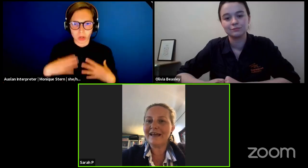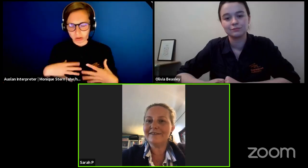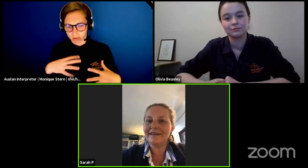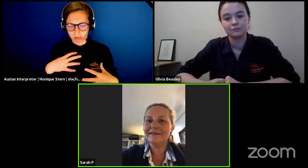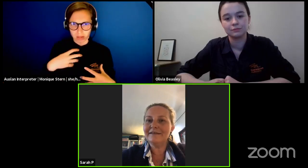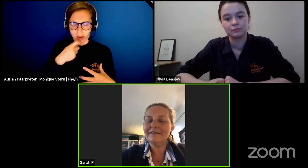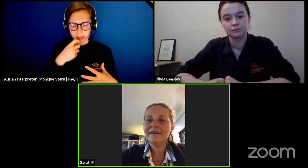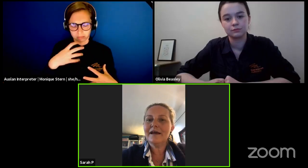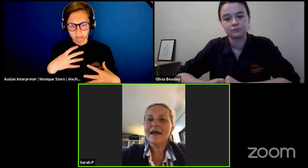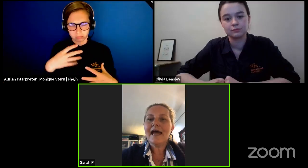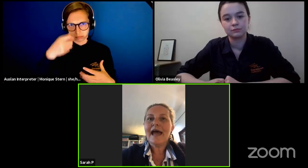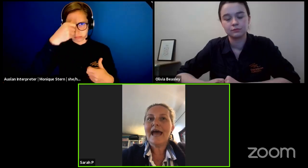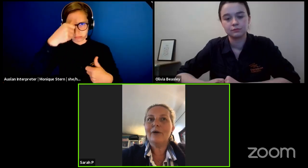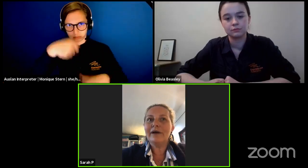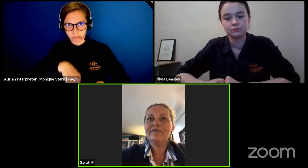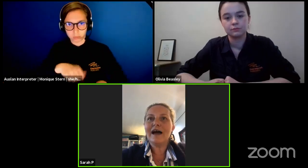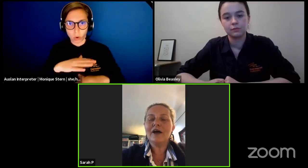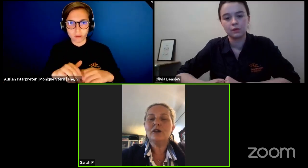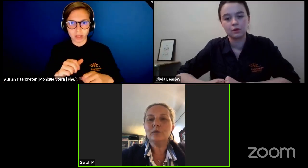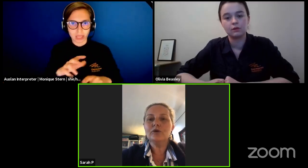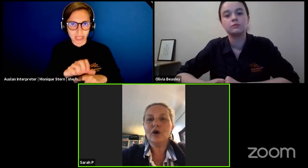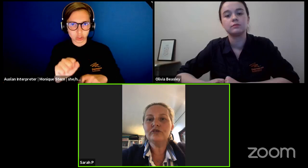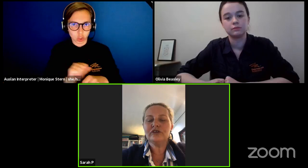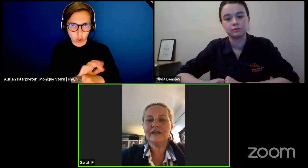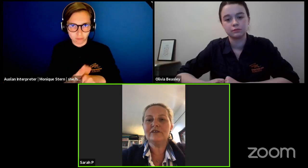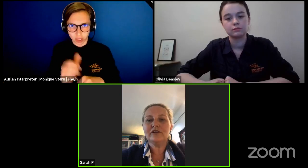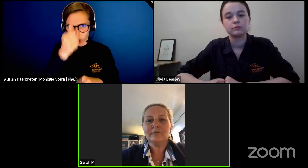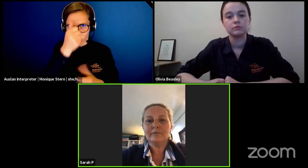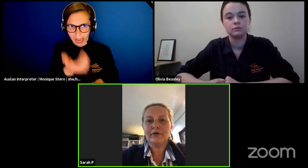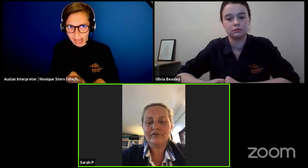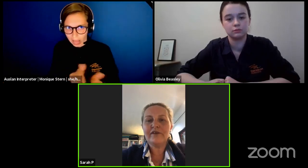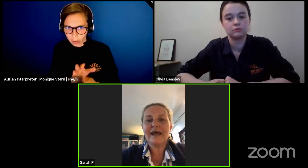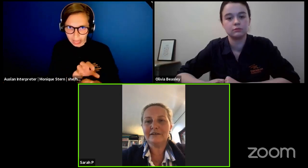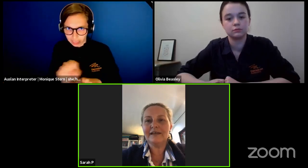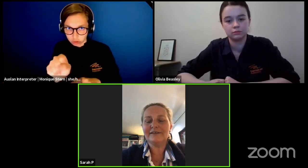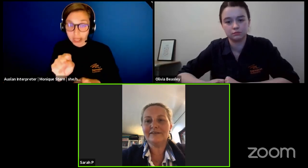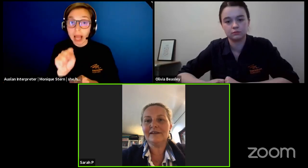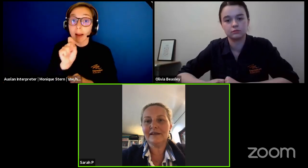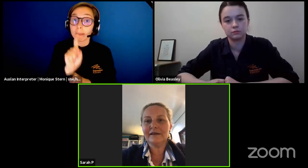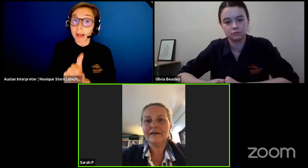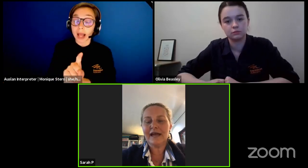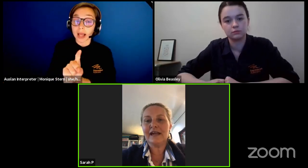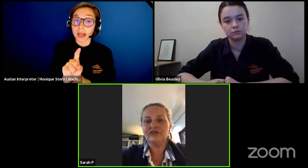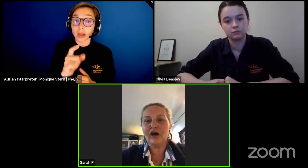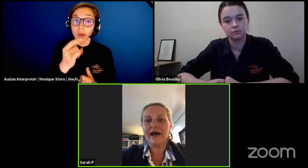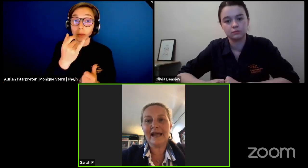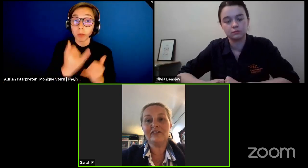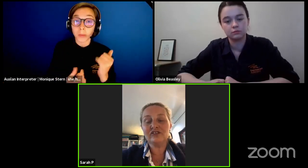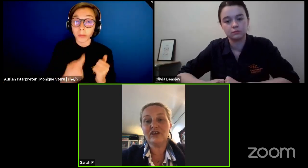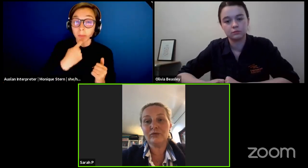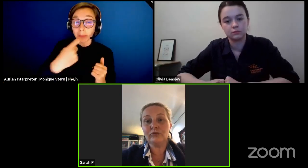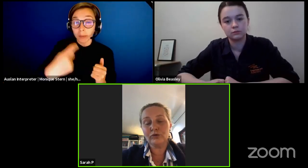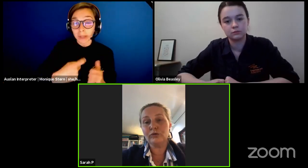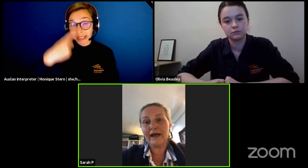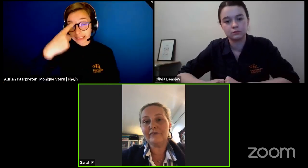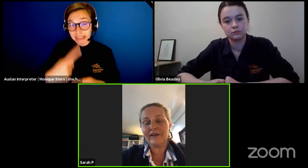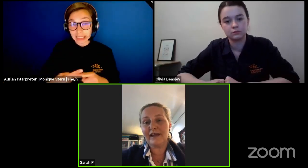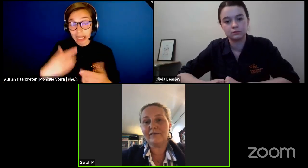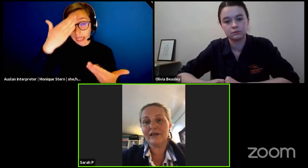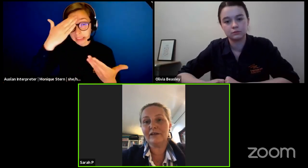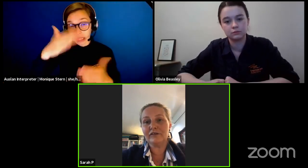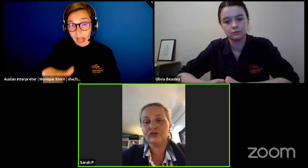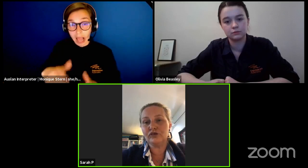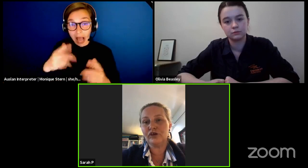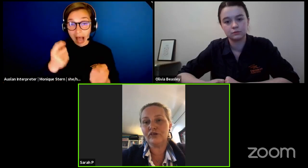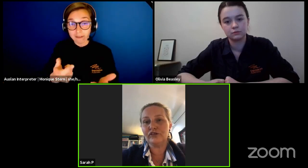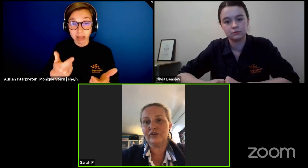COVID-19 vaccines. However, you will not get profoundly sick and die as a general rule after